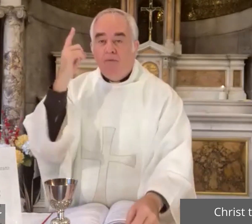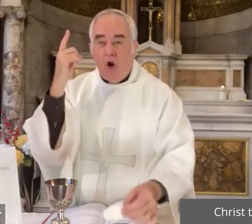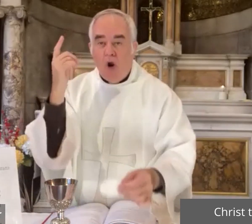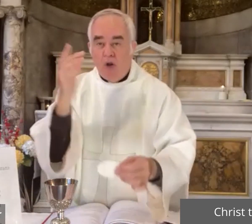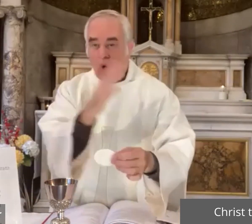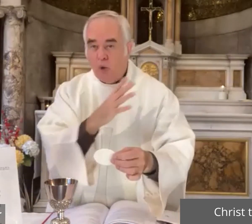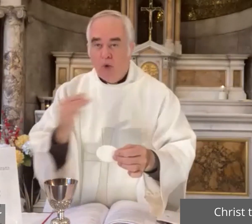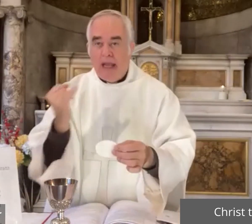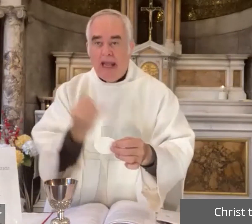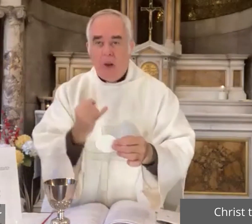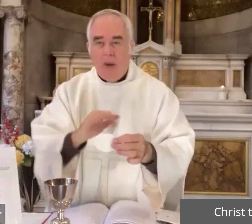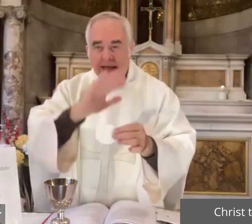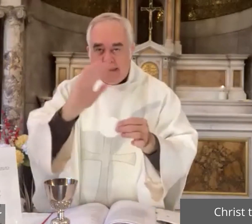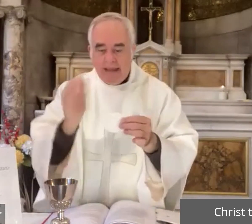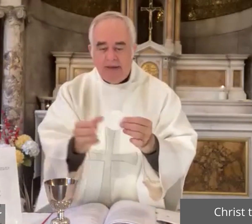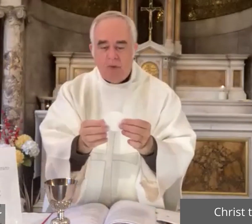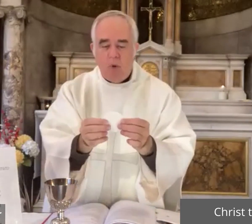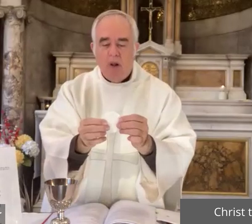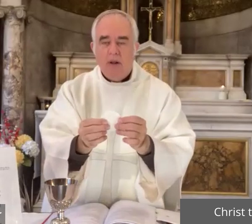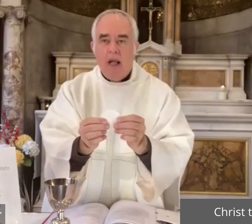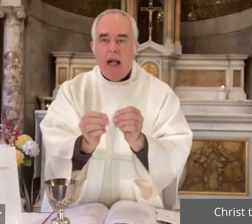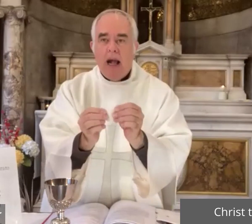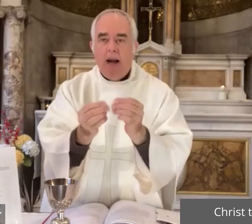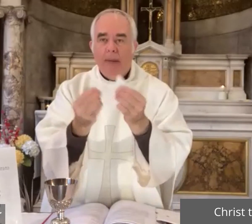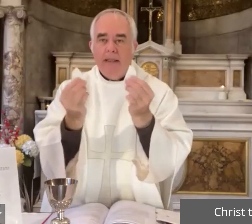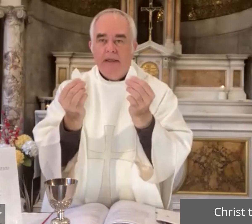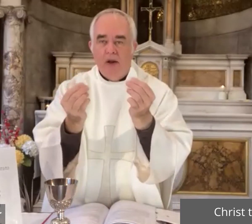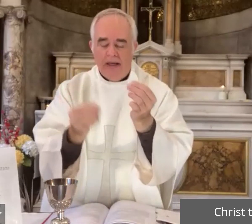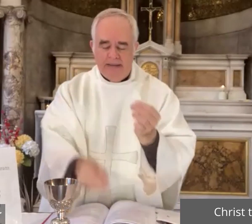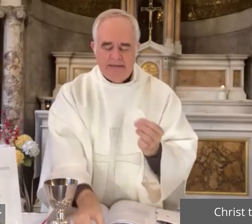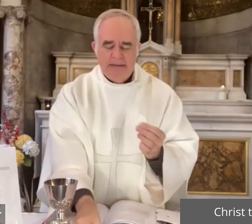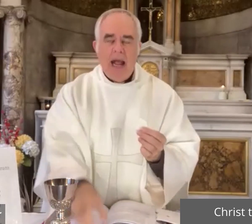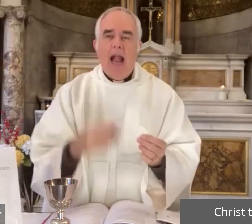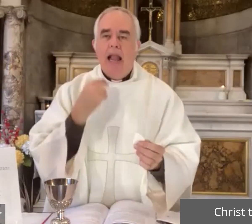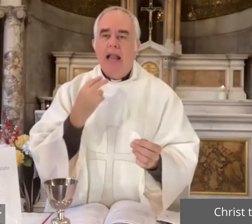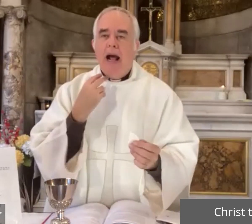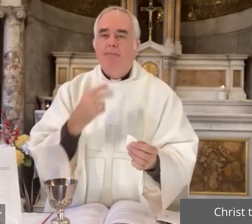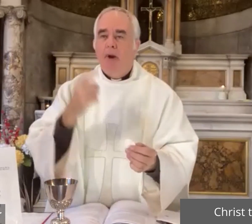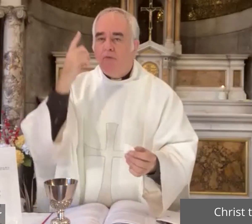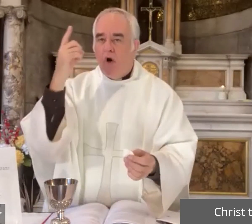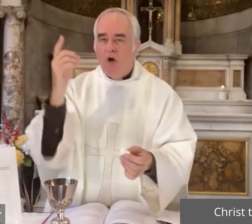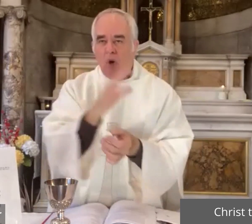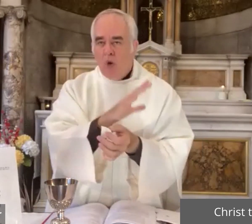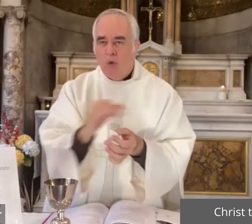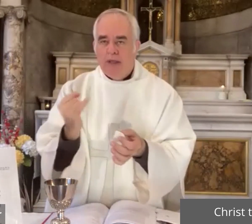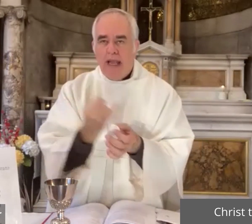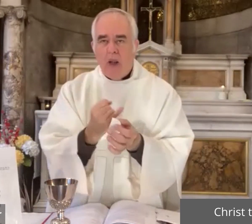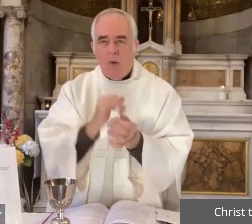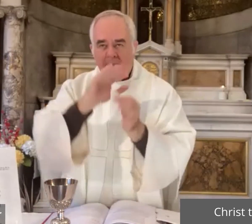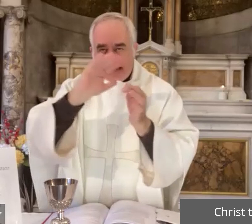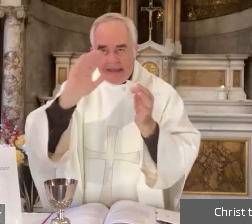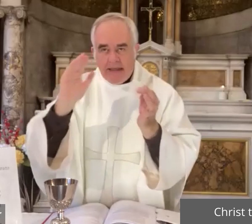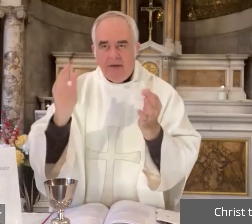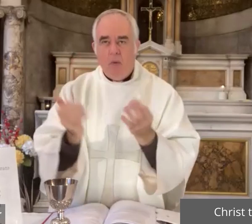Lamb of God, you take away the sins of the world, have mercy on us. Lamb of God, you